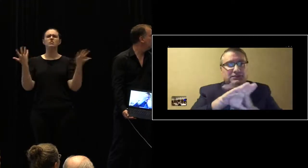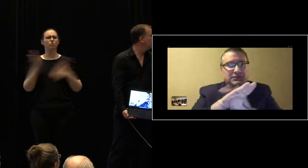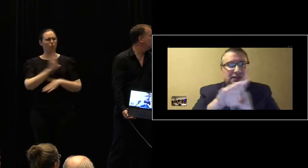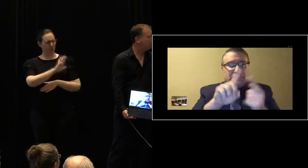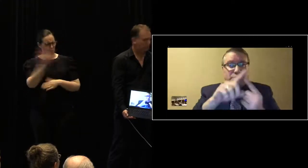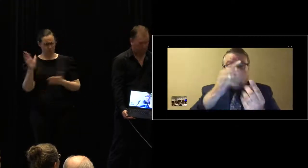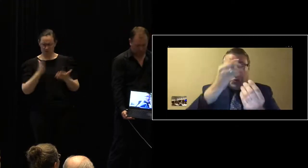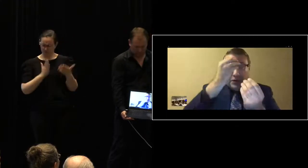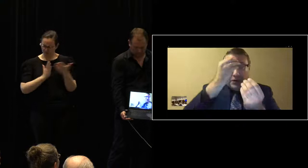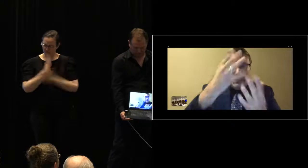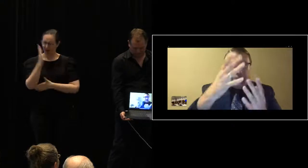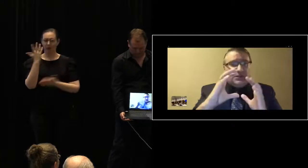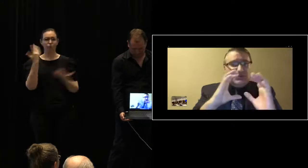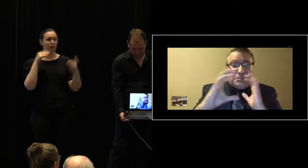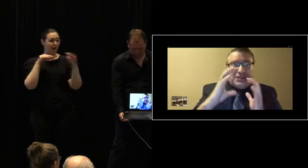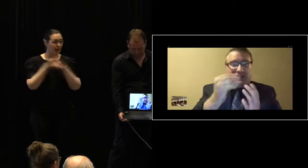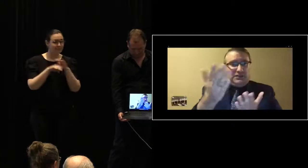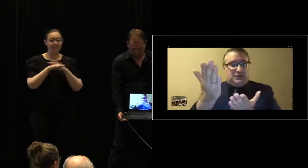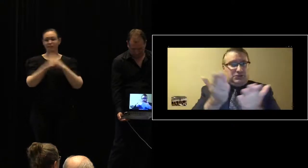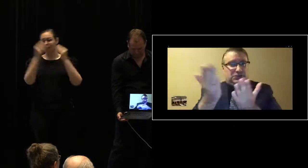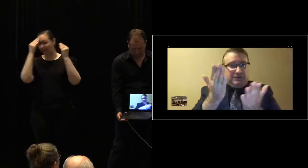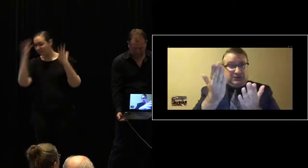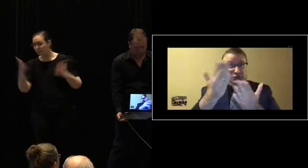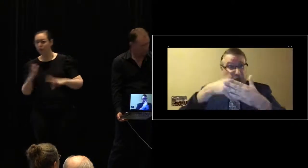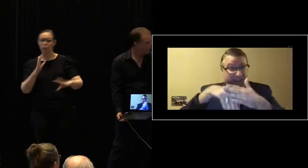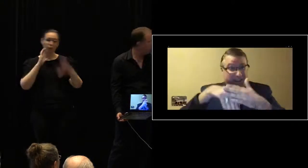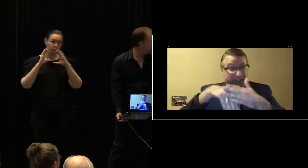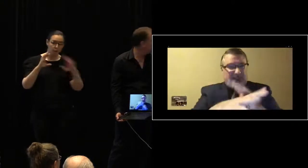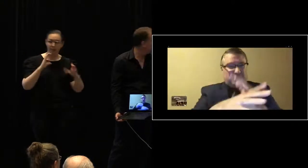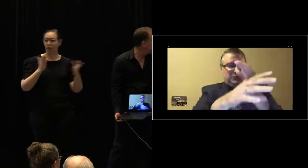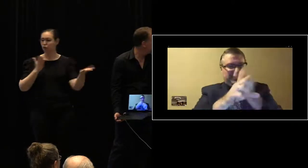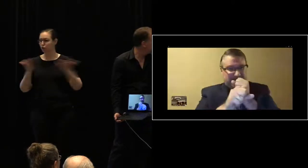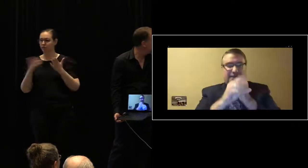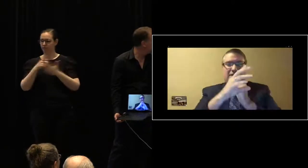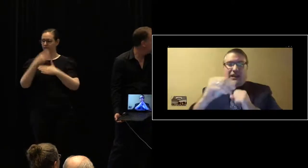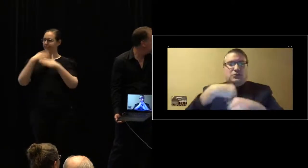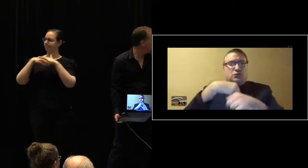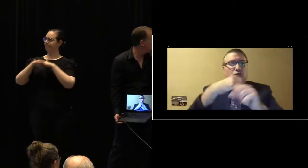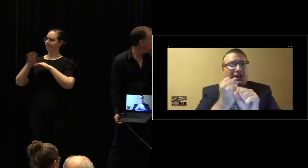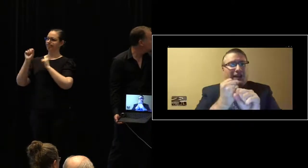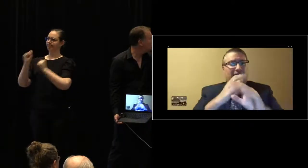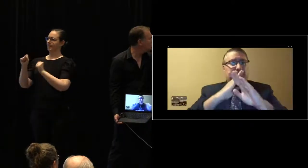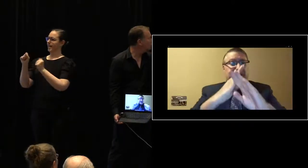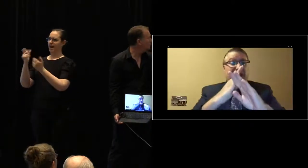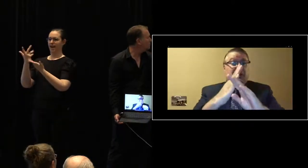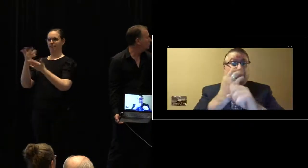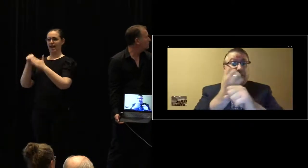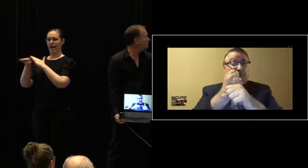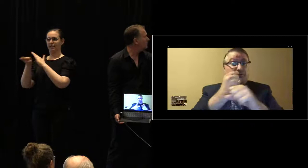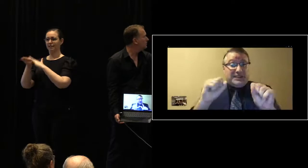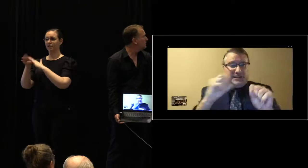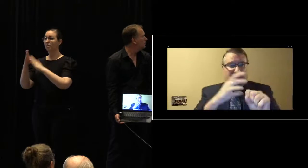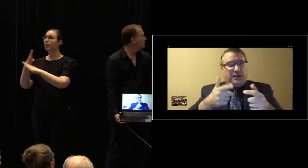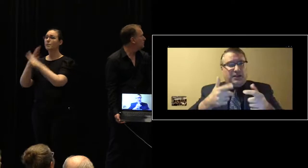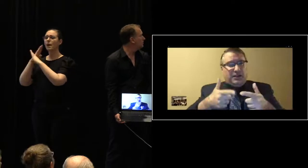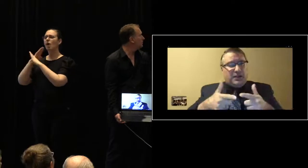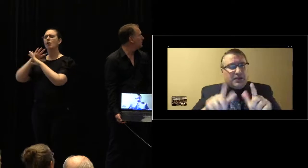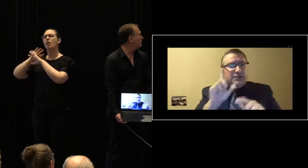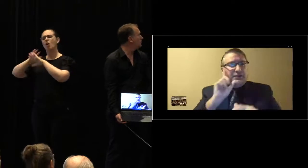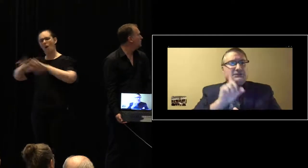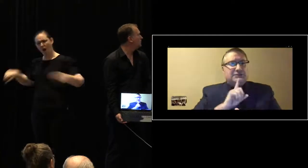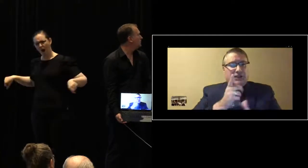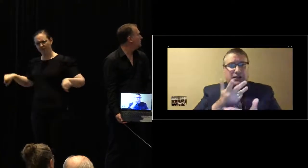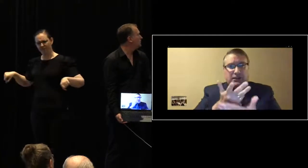rights, your right to access information, to communicate in the services that you're both receiving and taking part